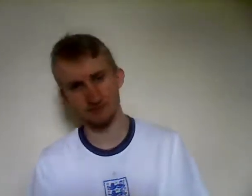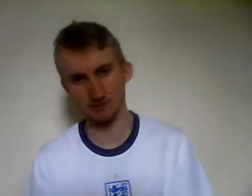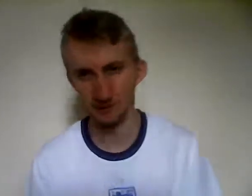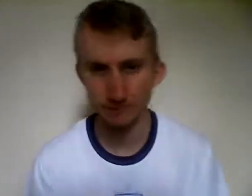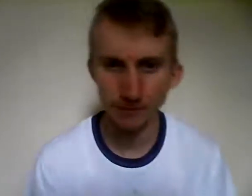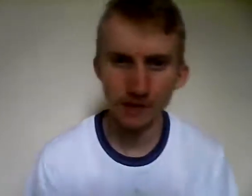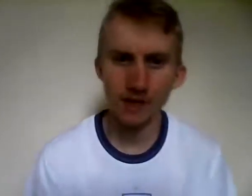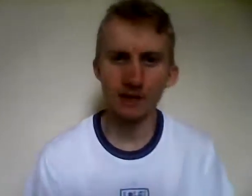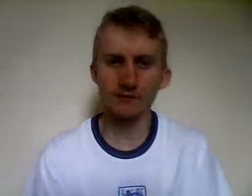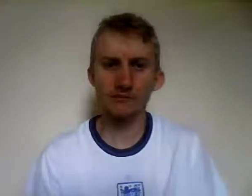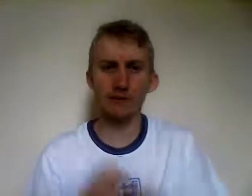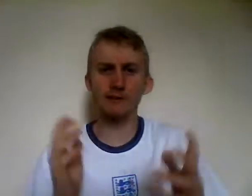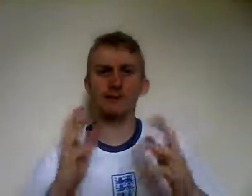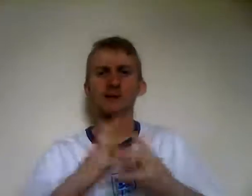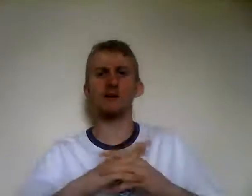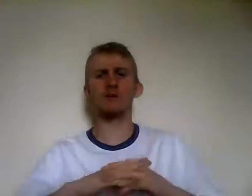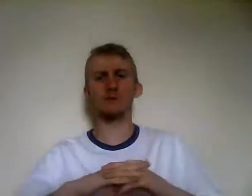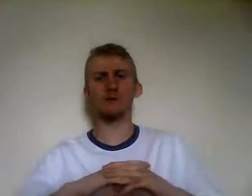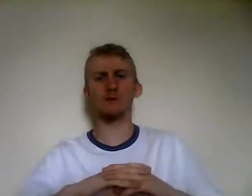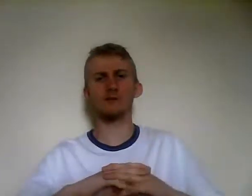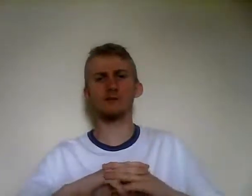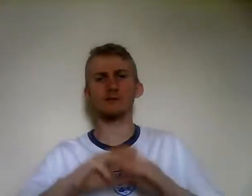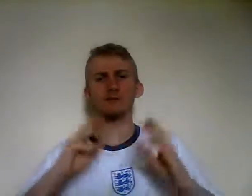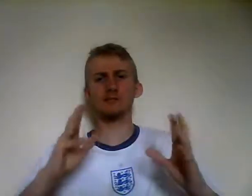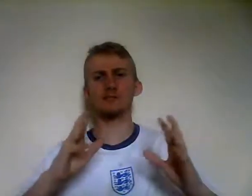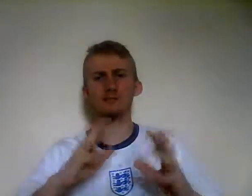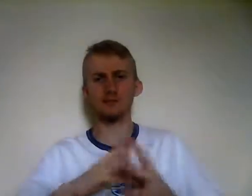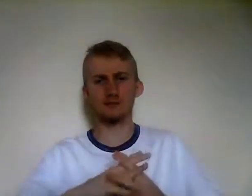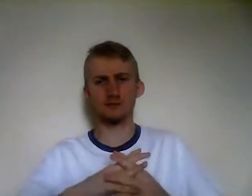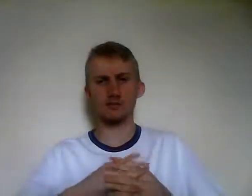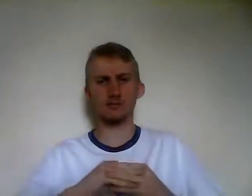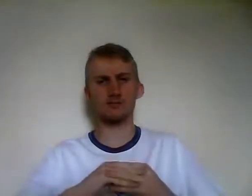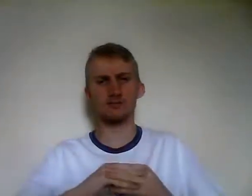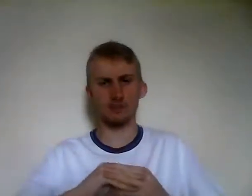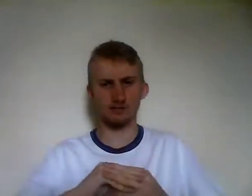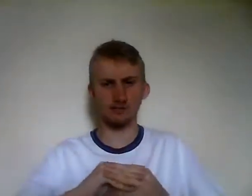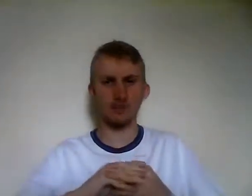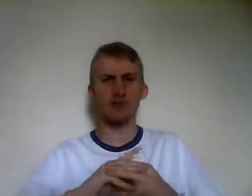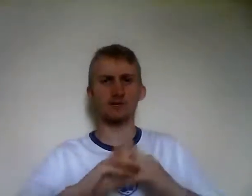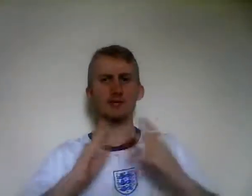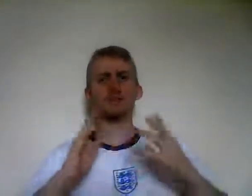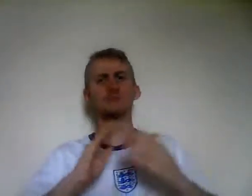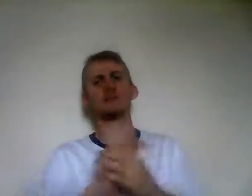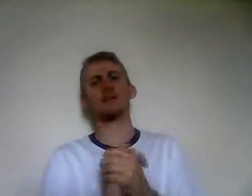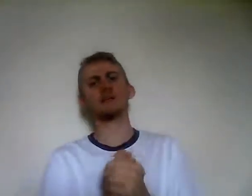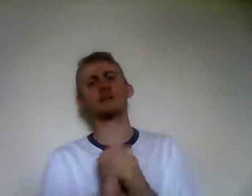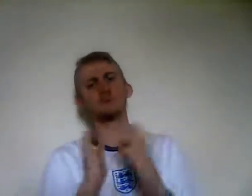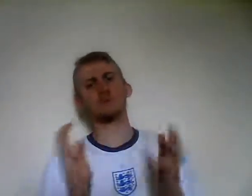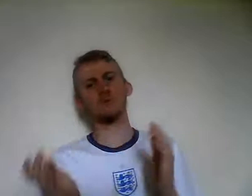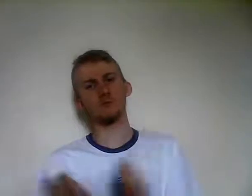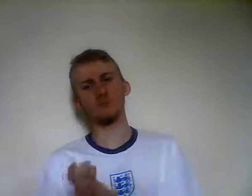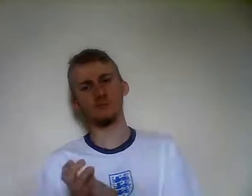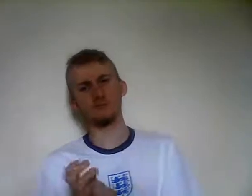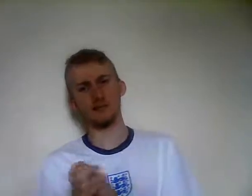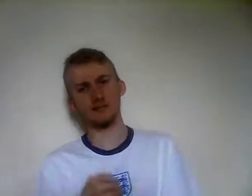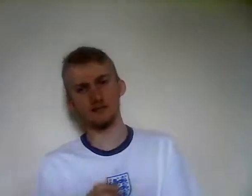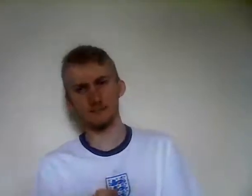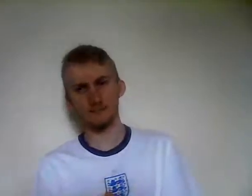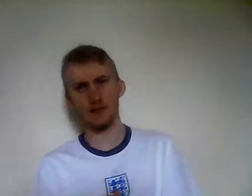honest. And following a run of 6 consecutive defeats, Yates was sacked just before the season ended,